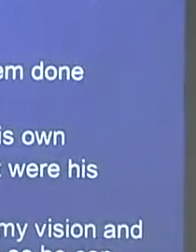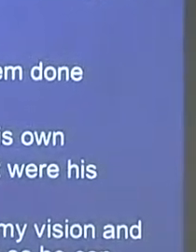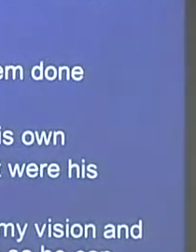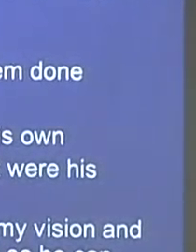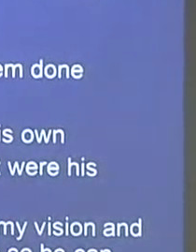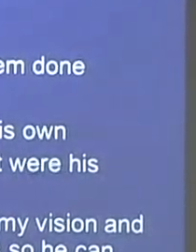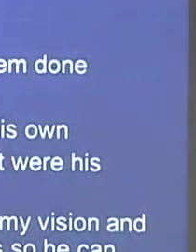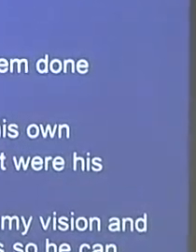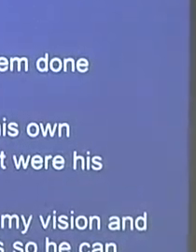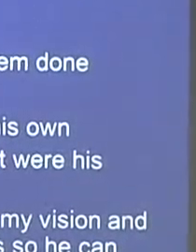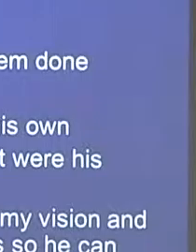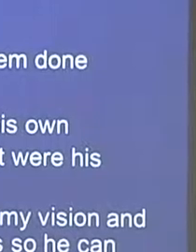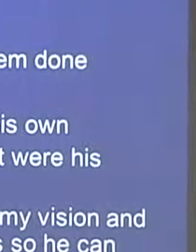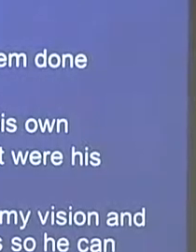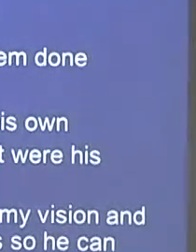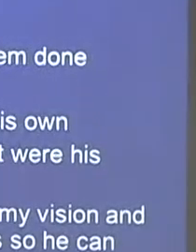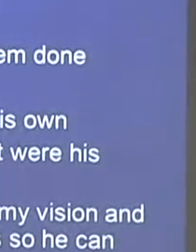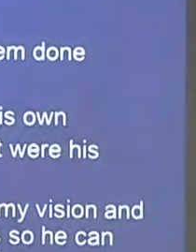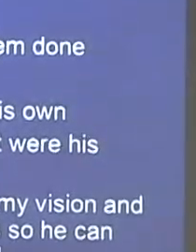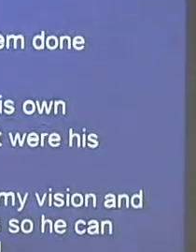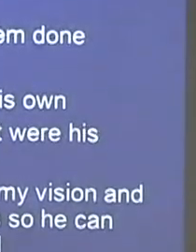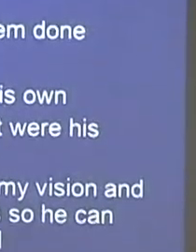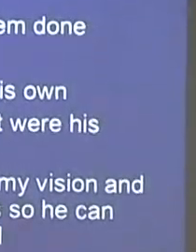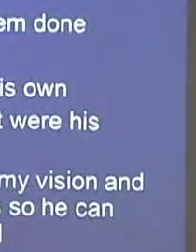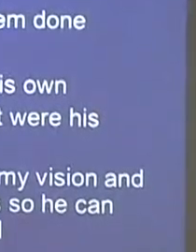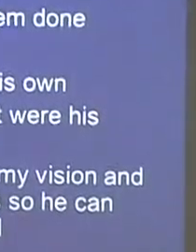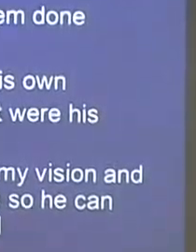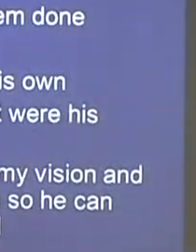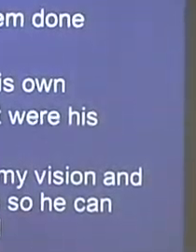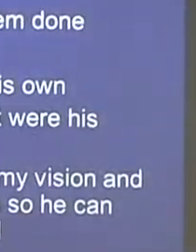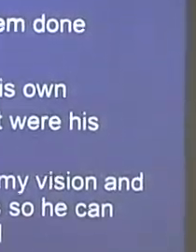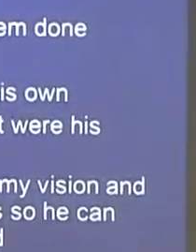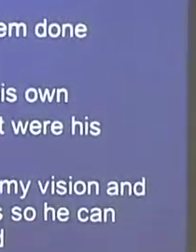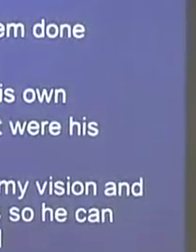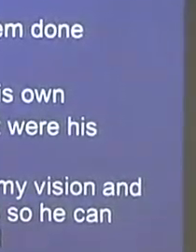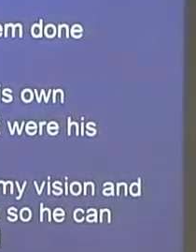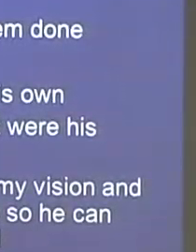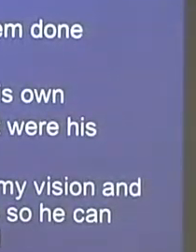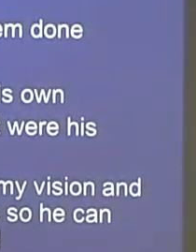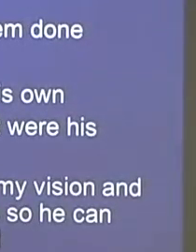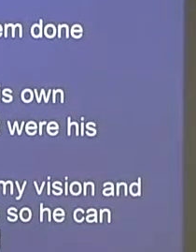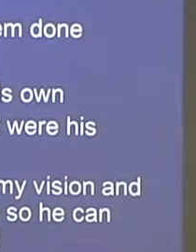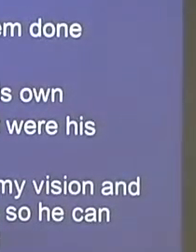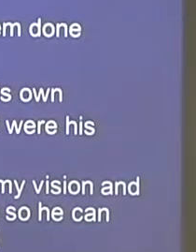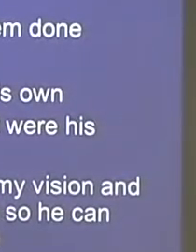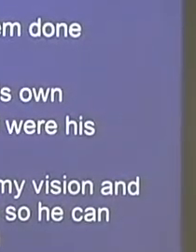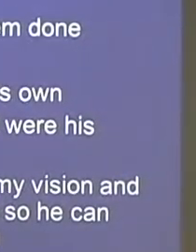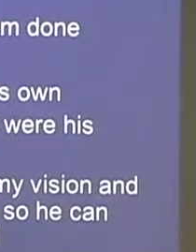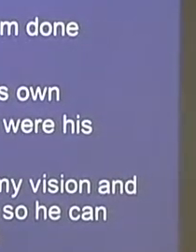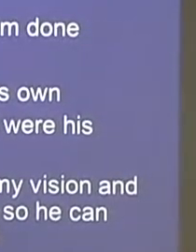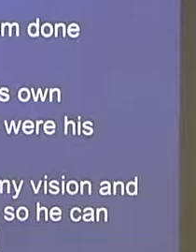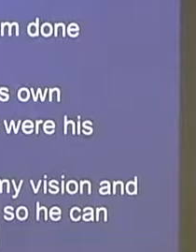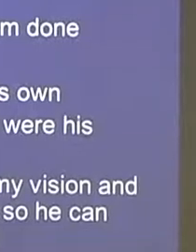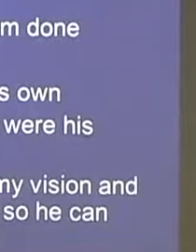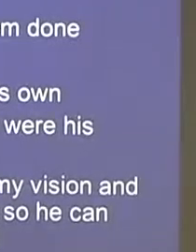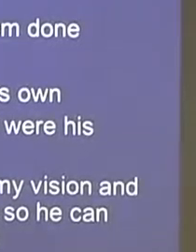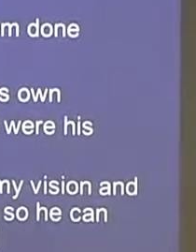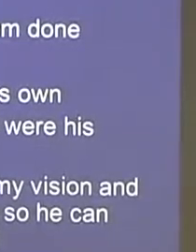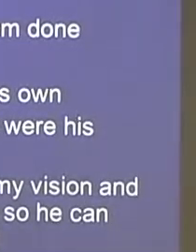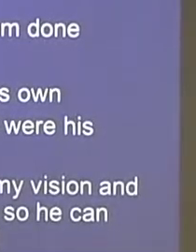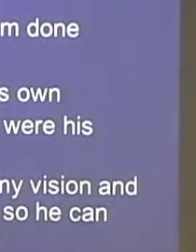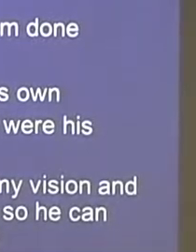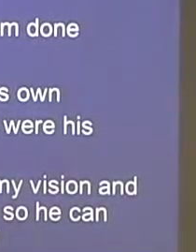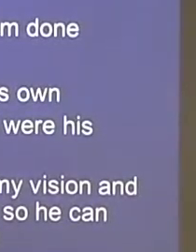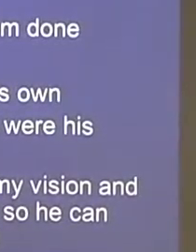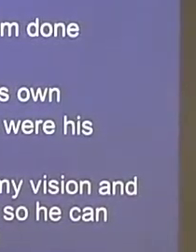were his business. Knowing my heart and sharing my vision. And agreeing with my priorities so that he can make the same decisions I would. Those make